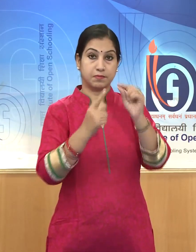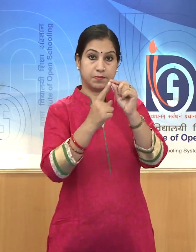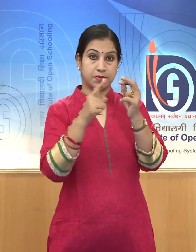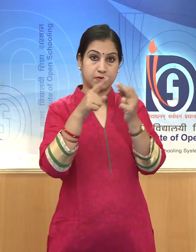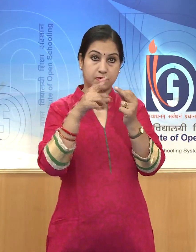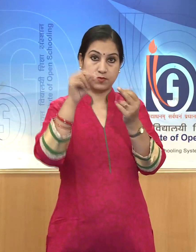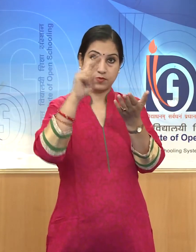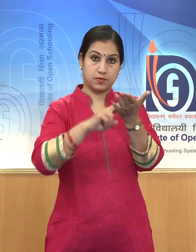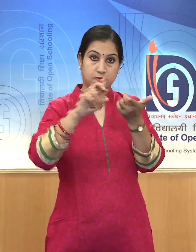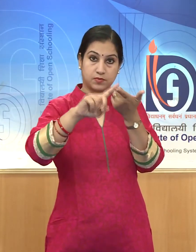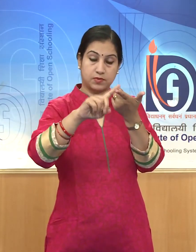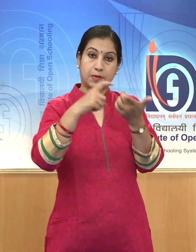pioneers of